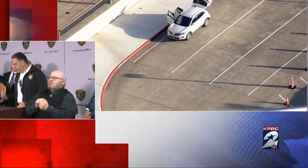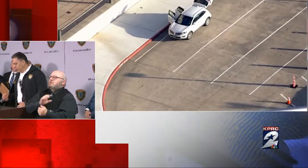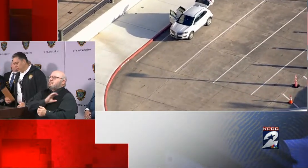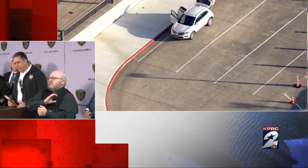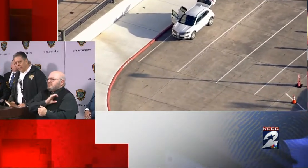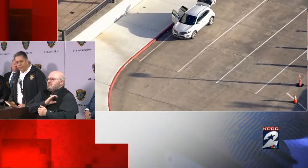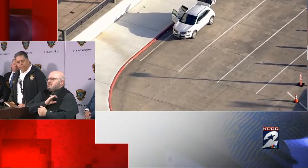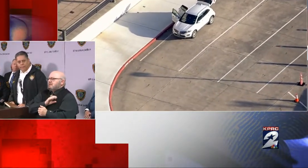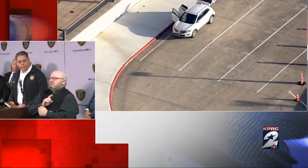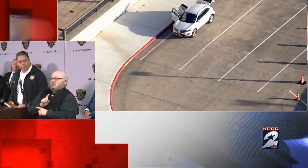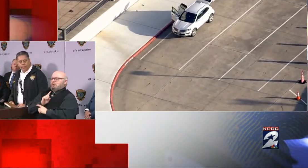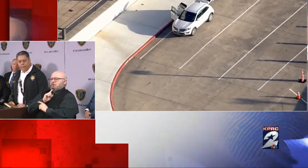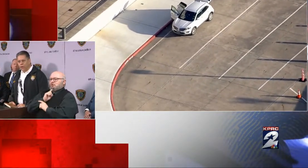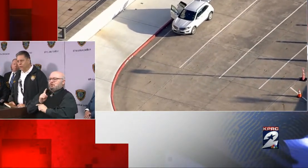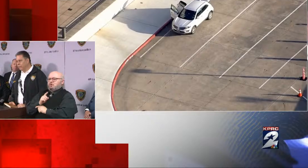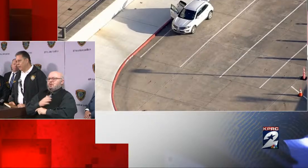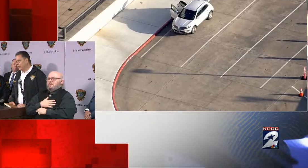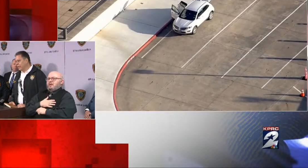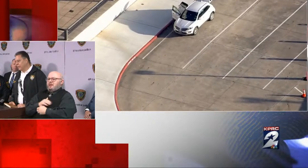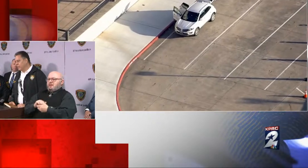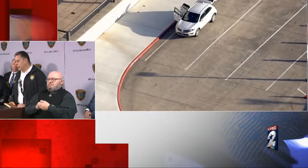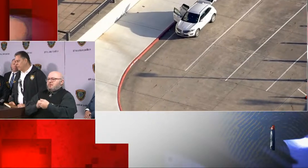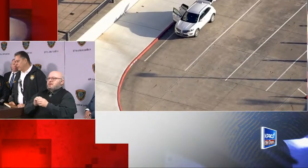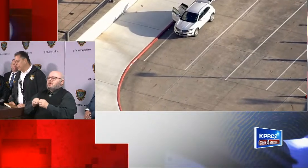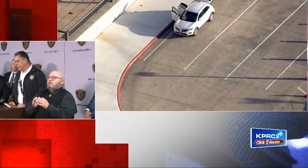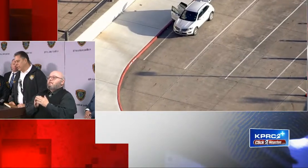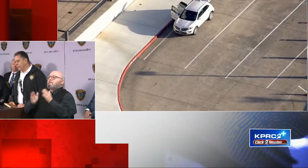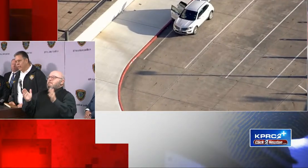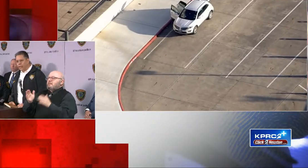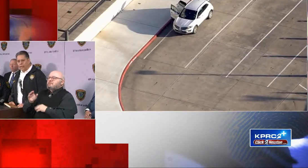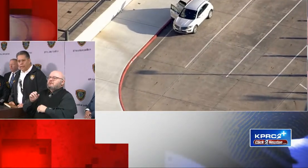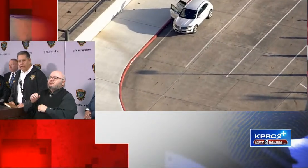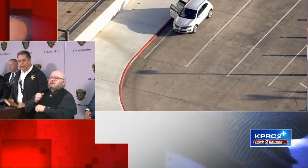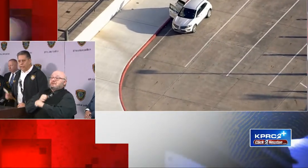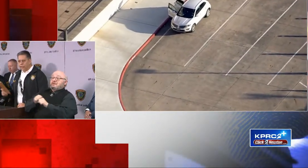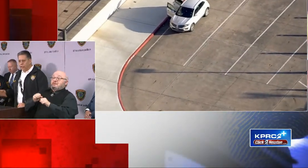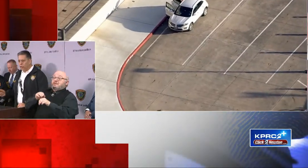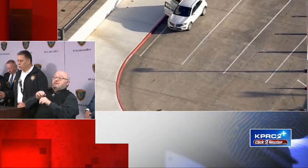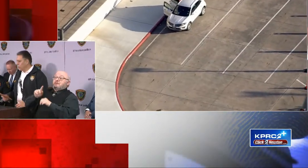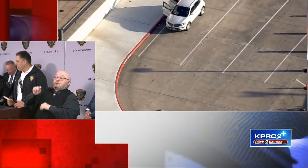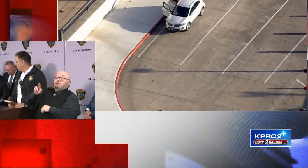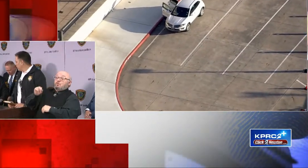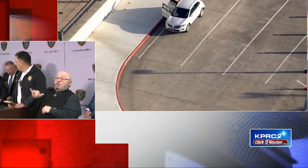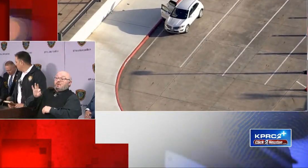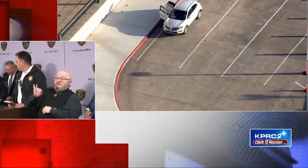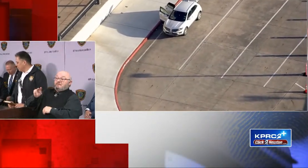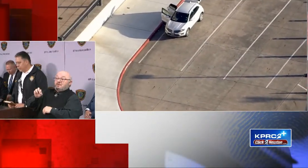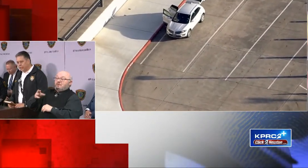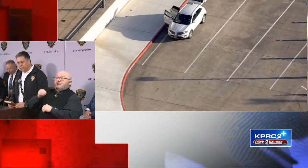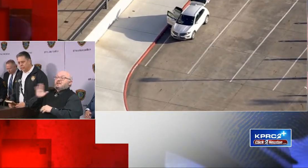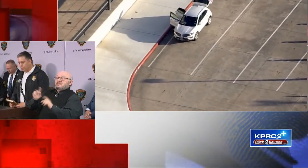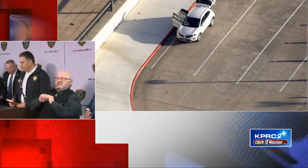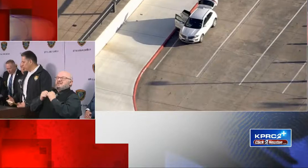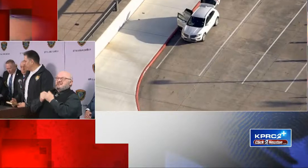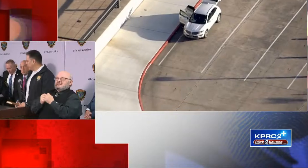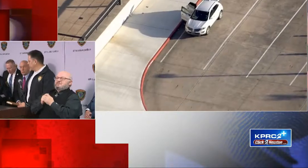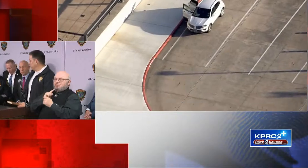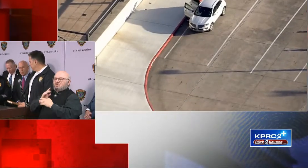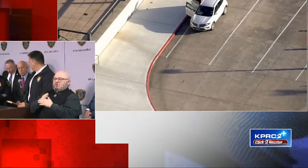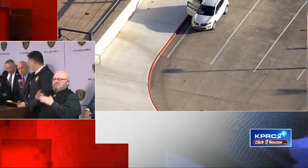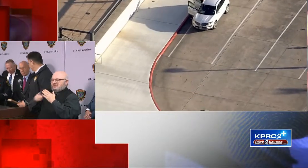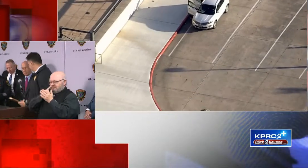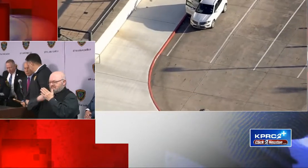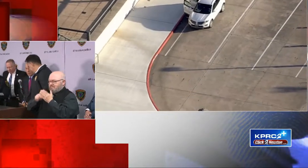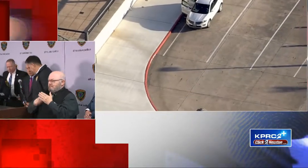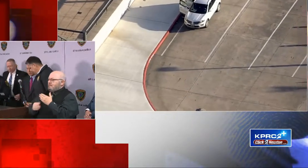enforcement, certainly my partner in public safety, Troy Finner, and his team, until we complete this investigation. So I'll turn it back to you,